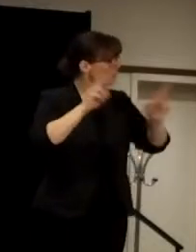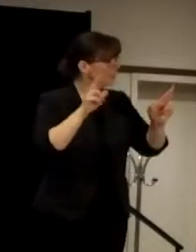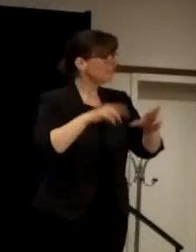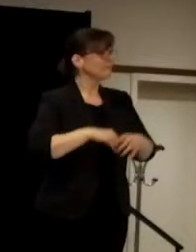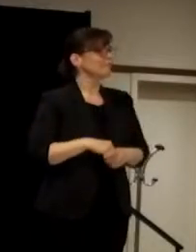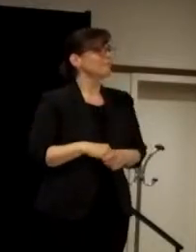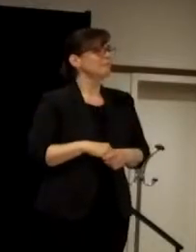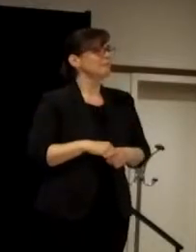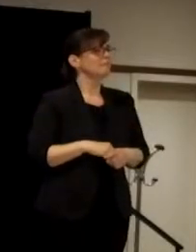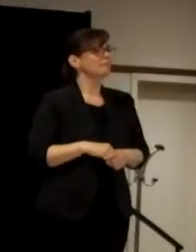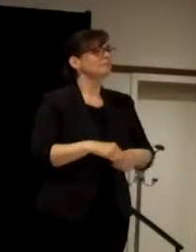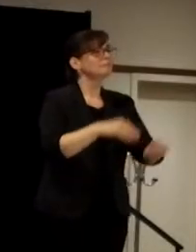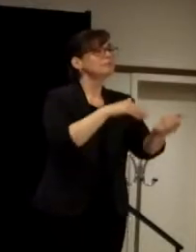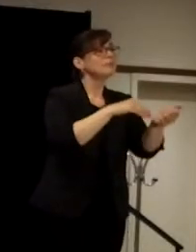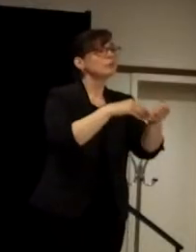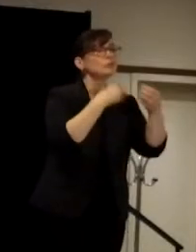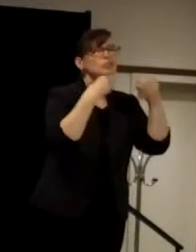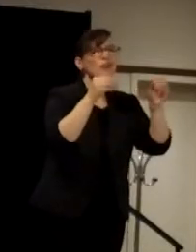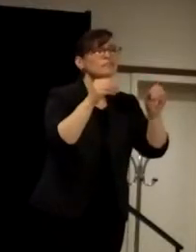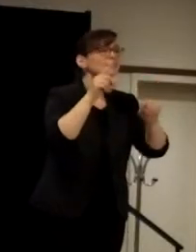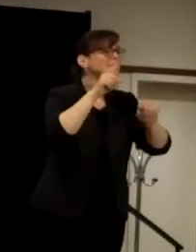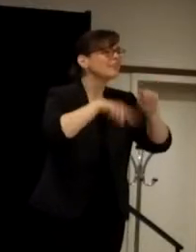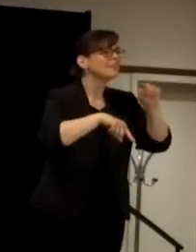Doctors' offices don't. So